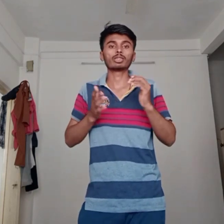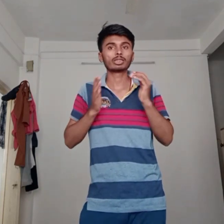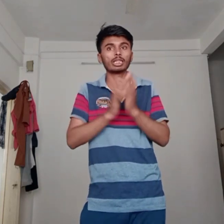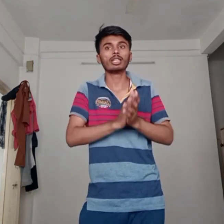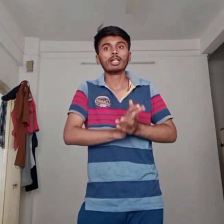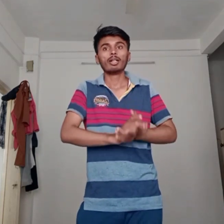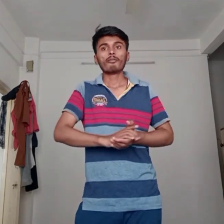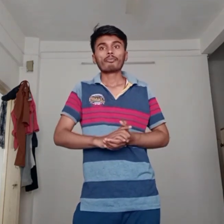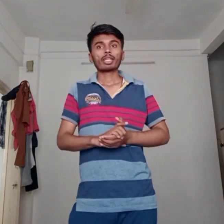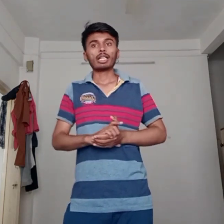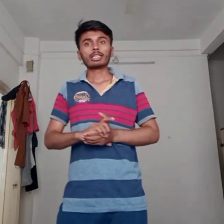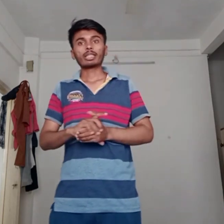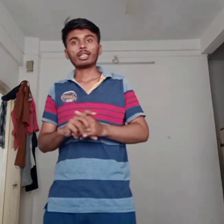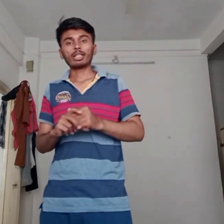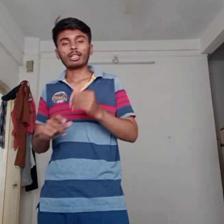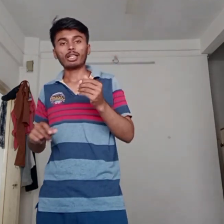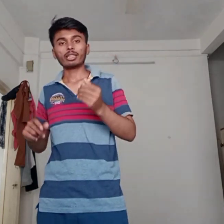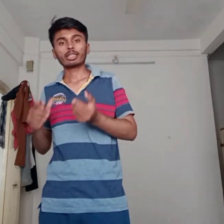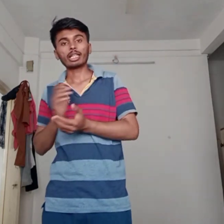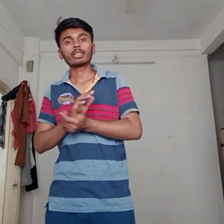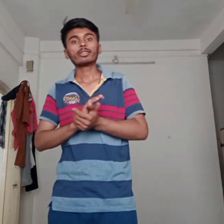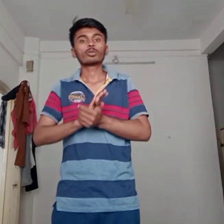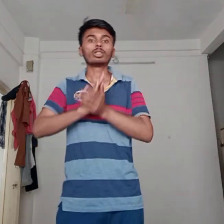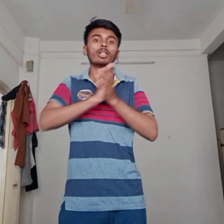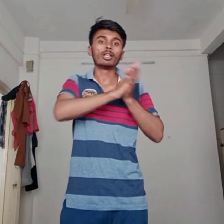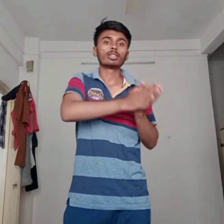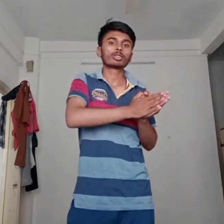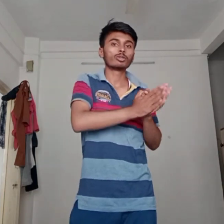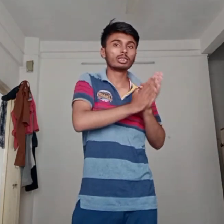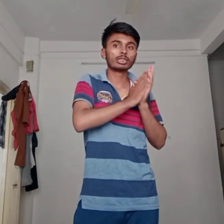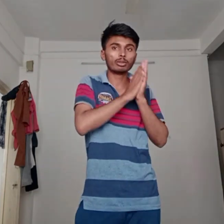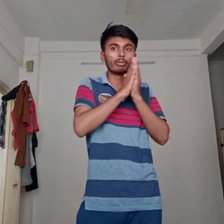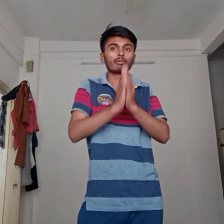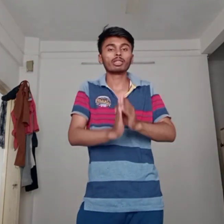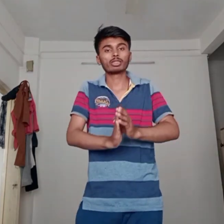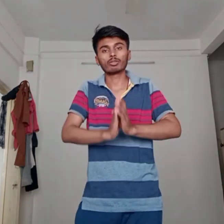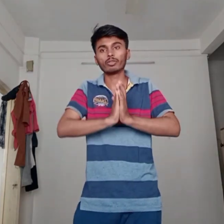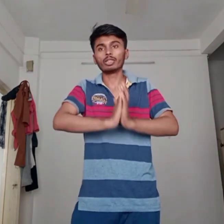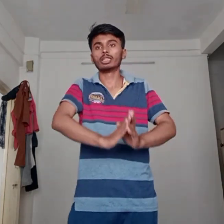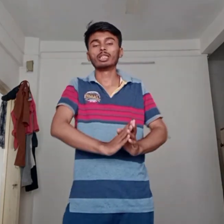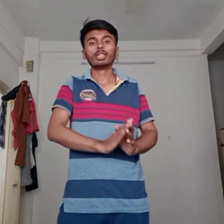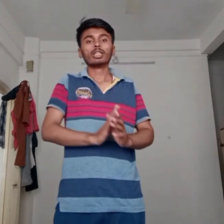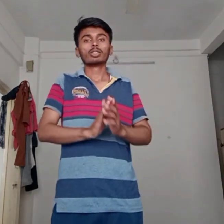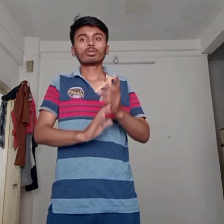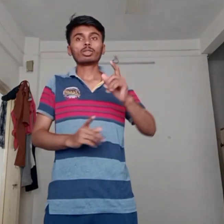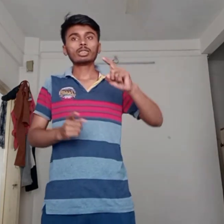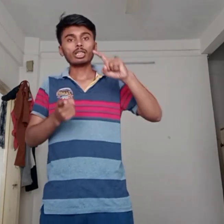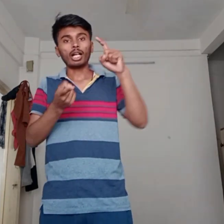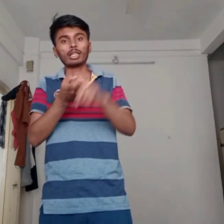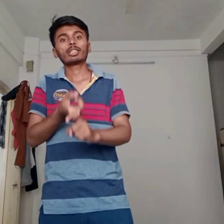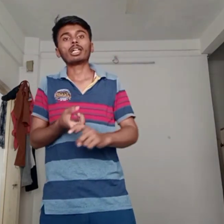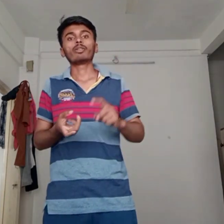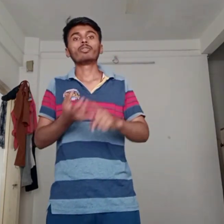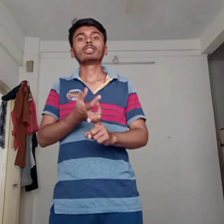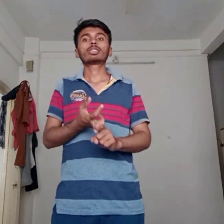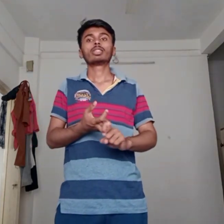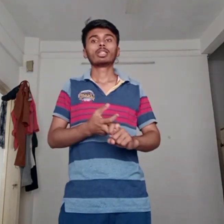cell and carry to the heart. So this is the main function of the vein. So this is artery and veins, and